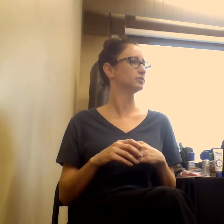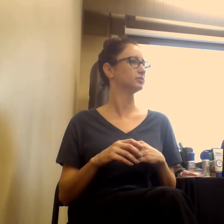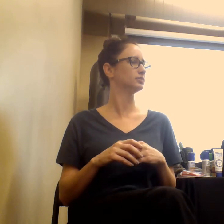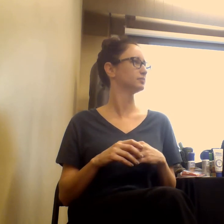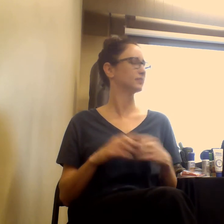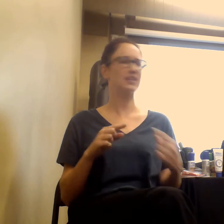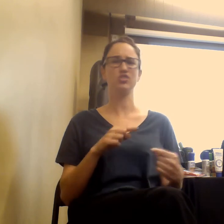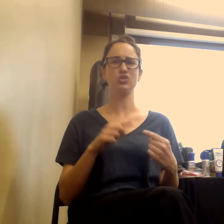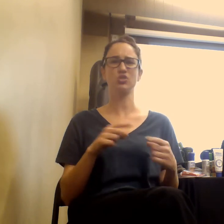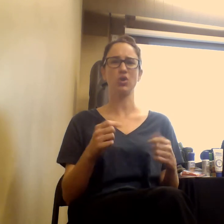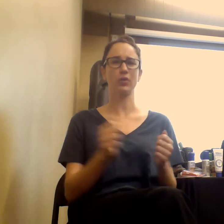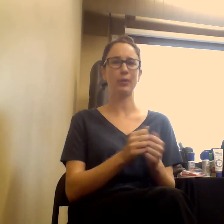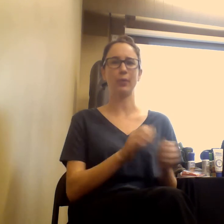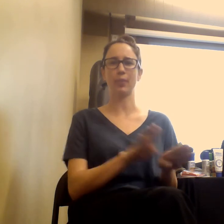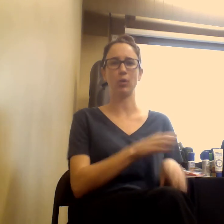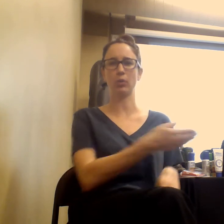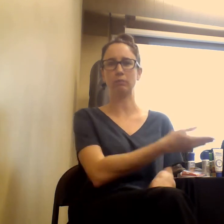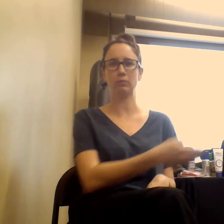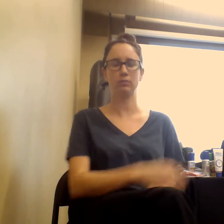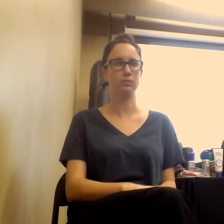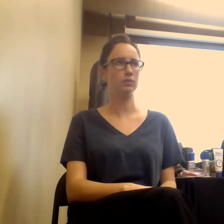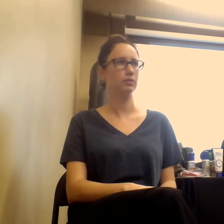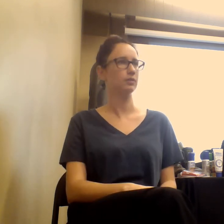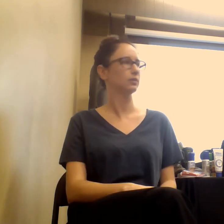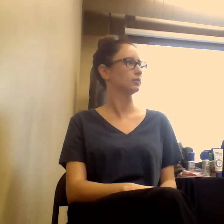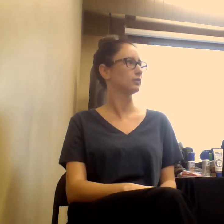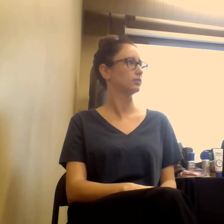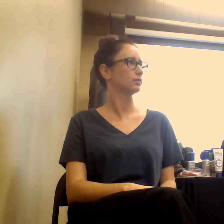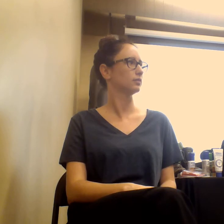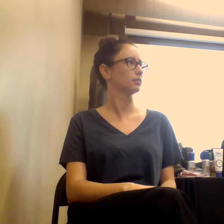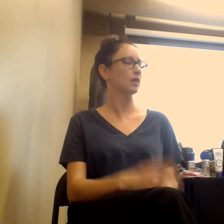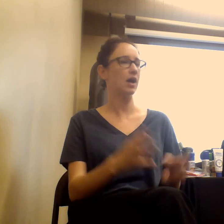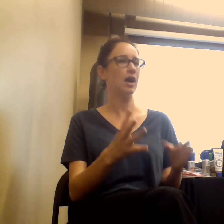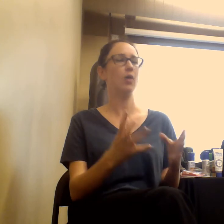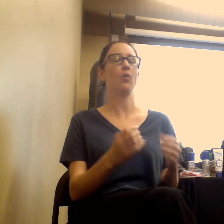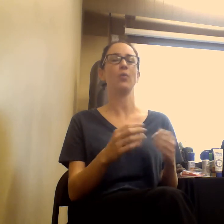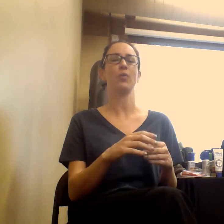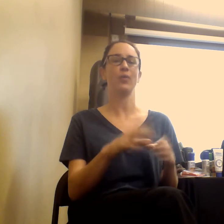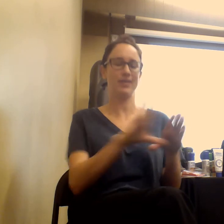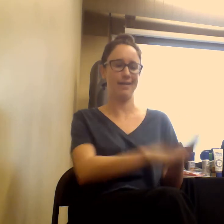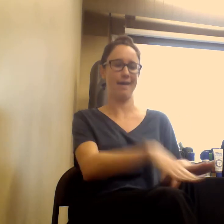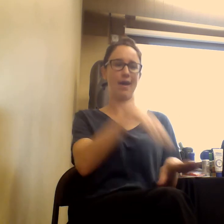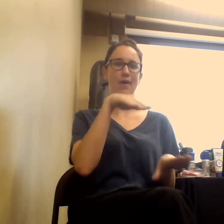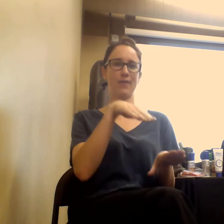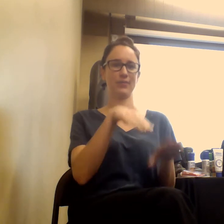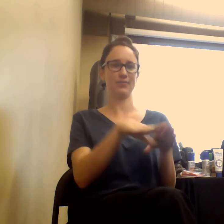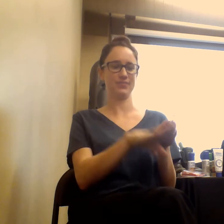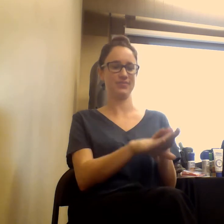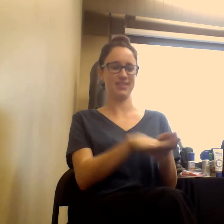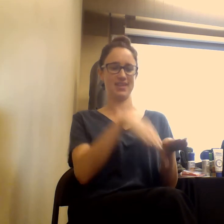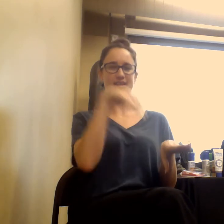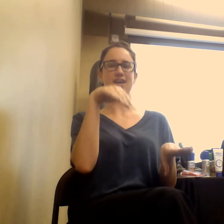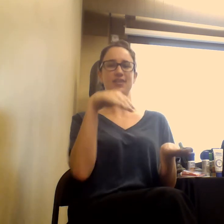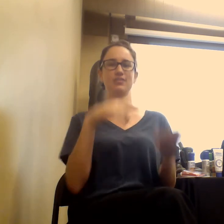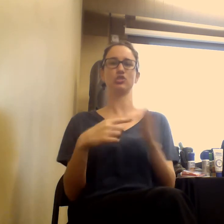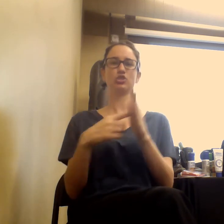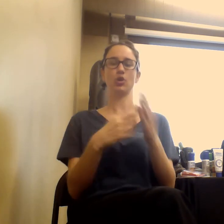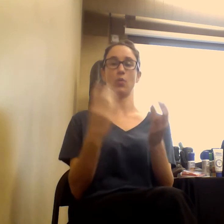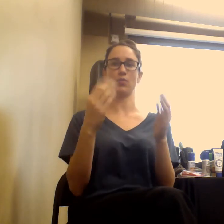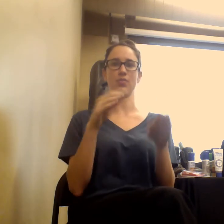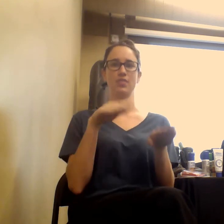I can't get it out. I was going to try to show you how soft the insert is. So even on this boot, I ended up removing